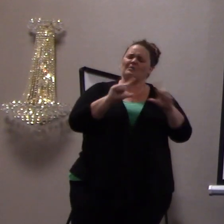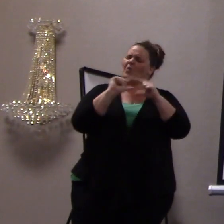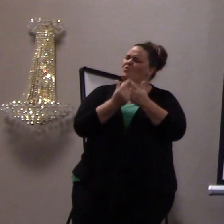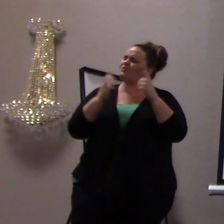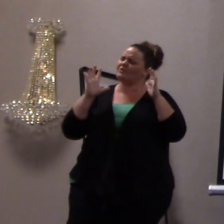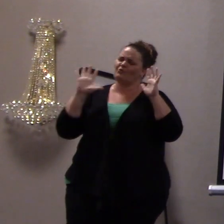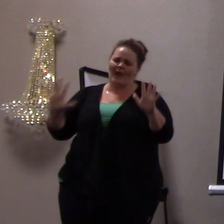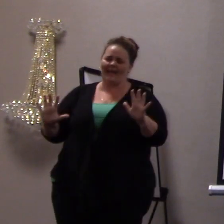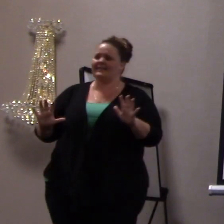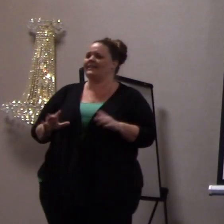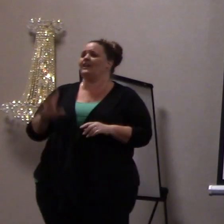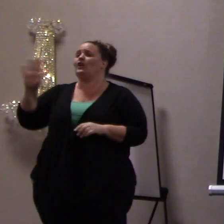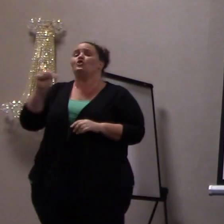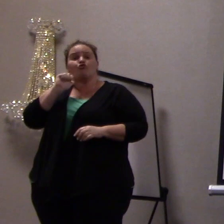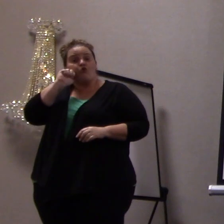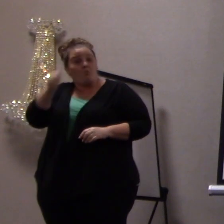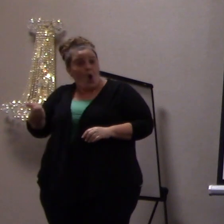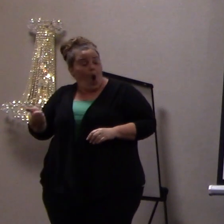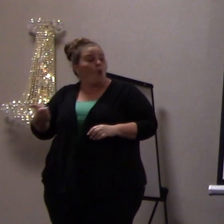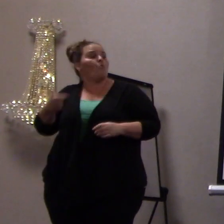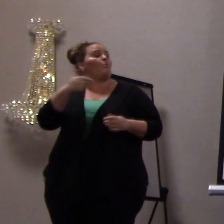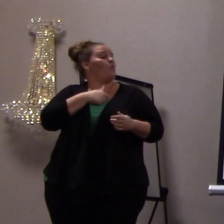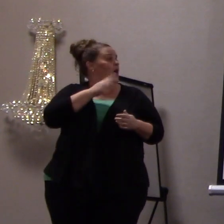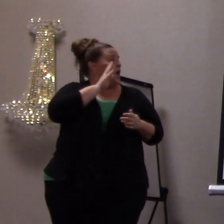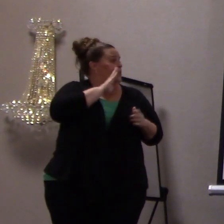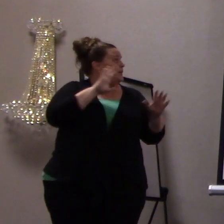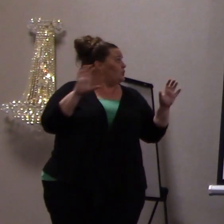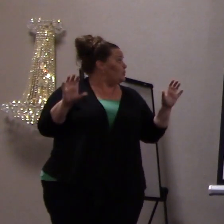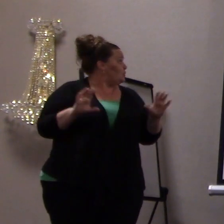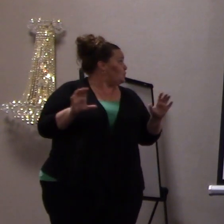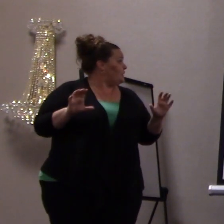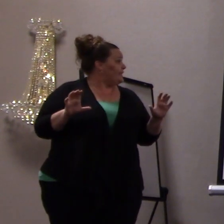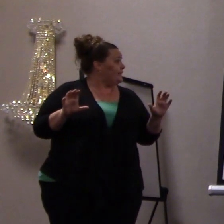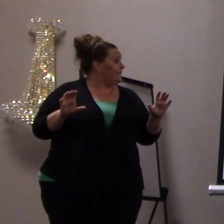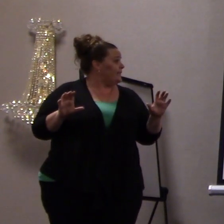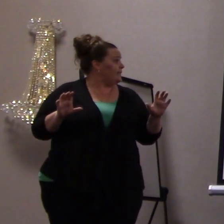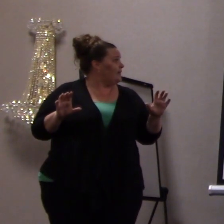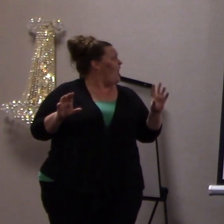great. Tomorrow I'm going to be doing,